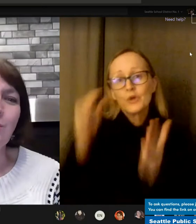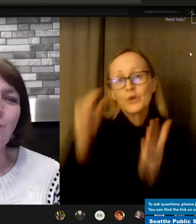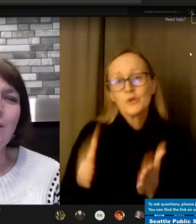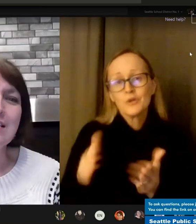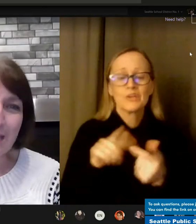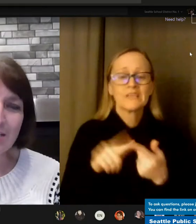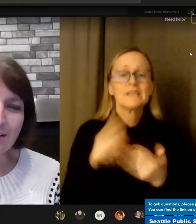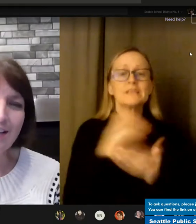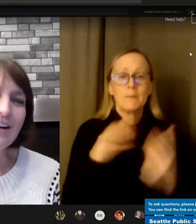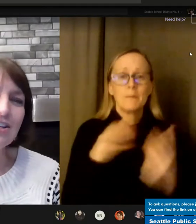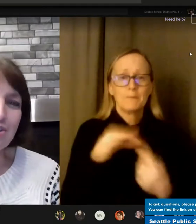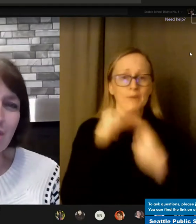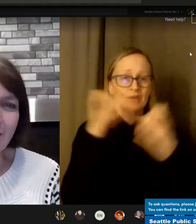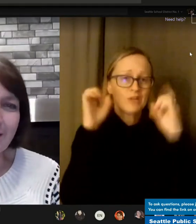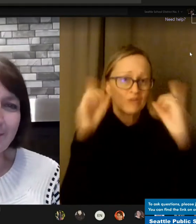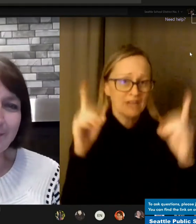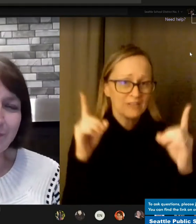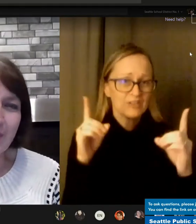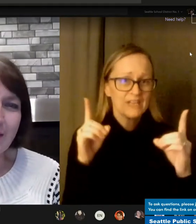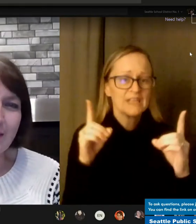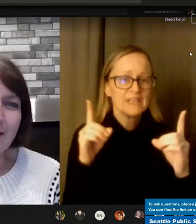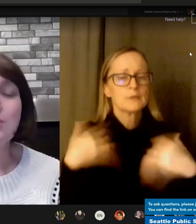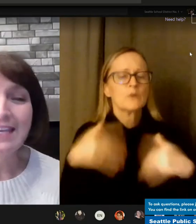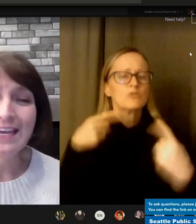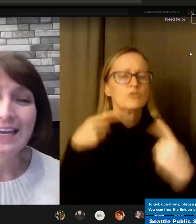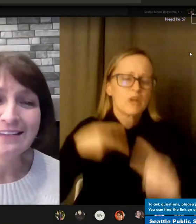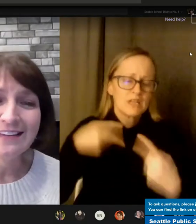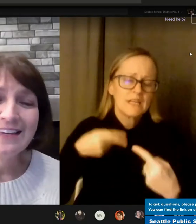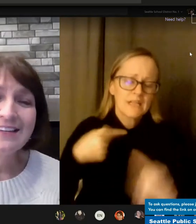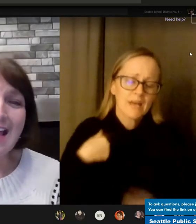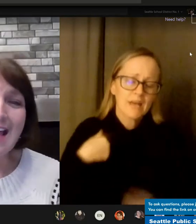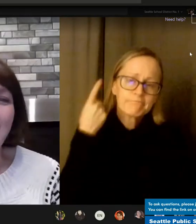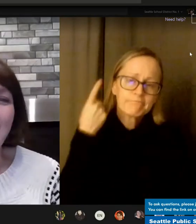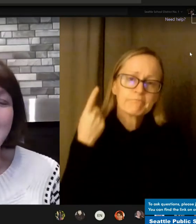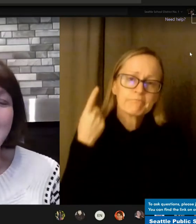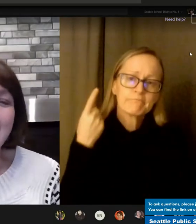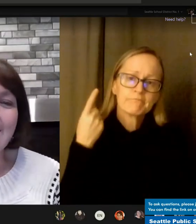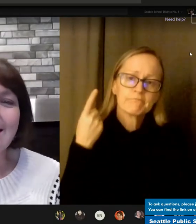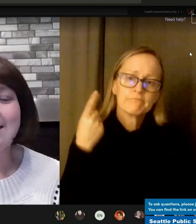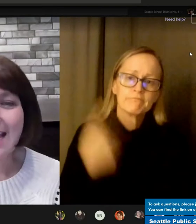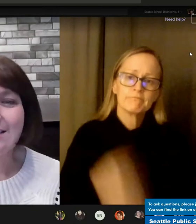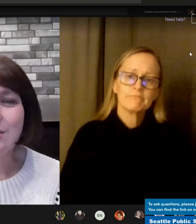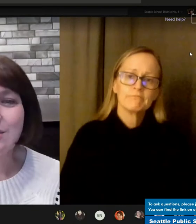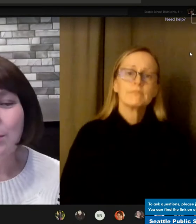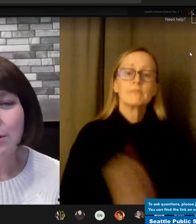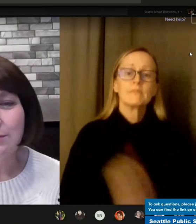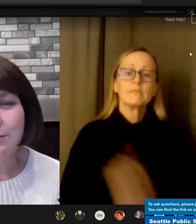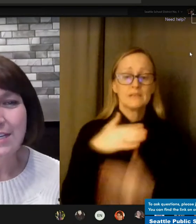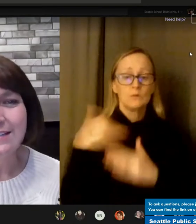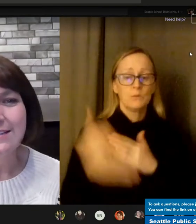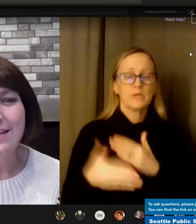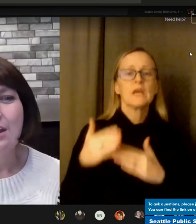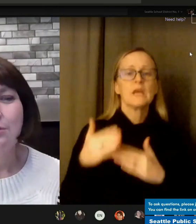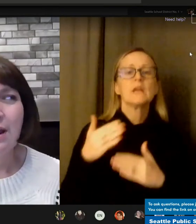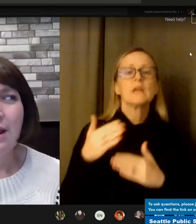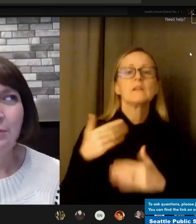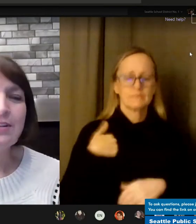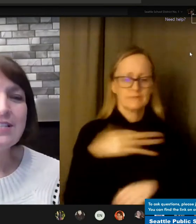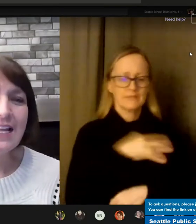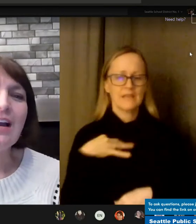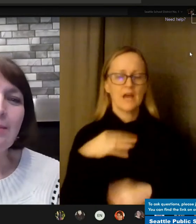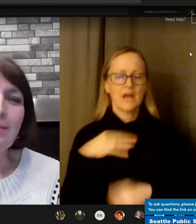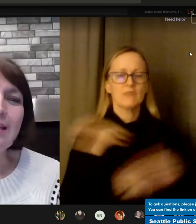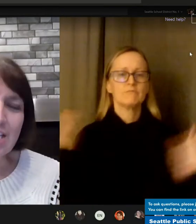pathways especially are struggling. This weekend, staff and I attended a Seattle School Board retreat where we